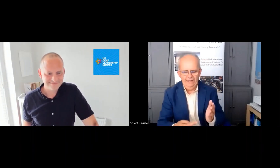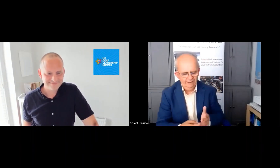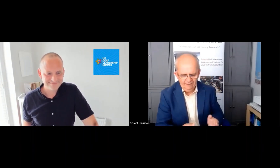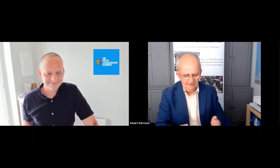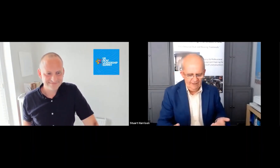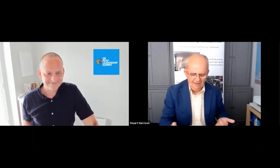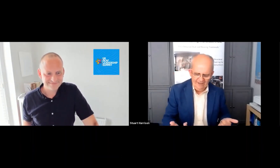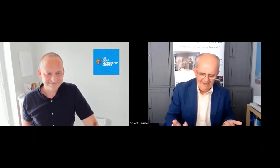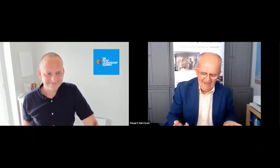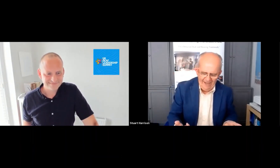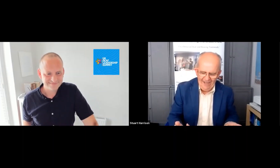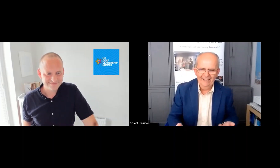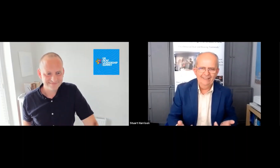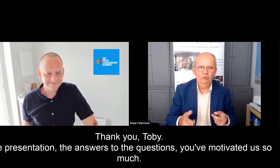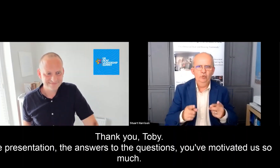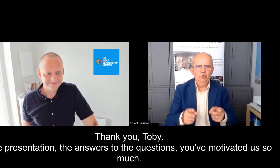Thank you, Toby.